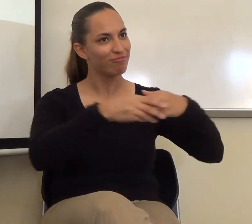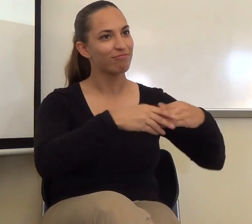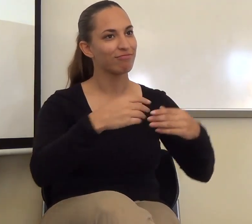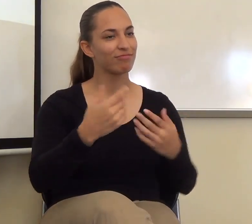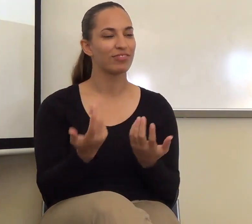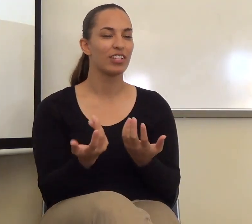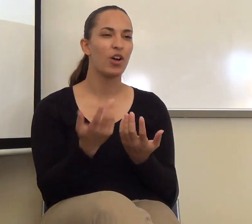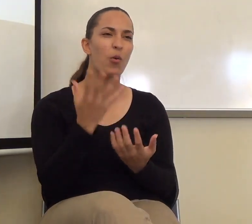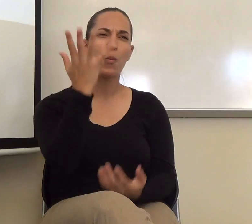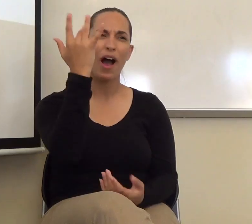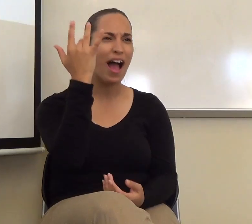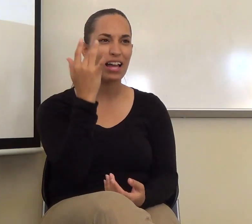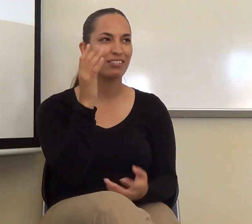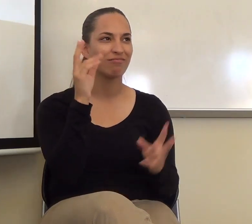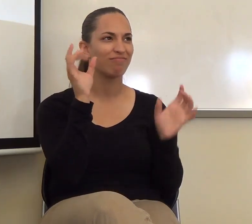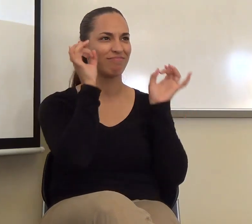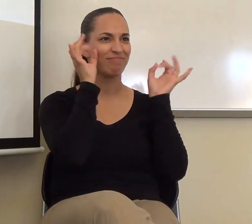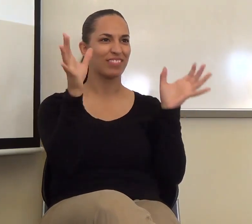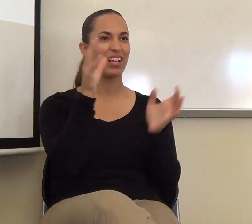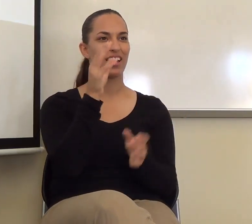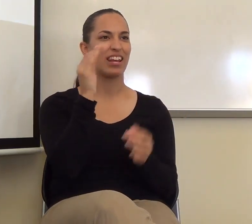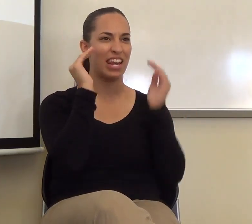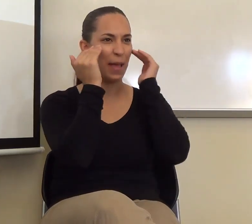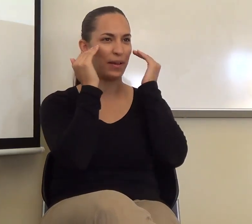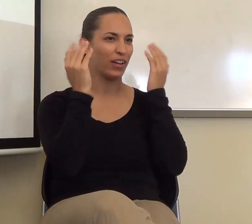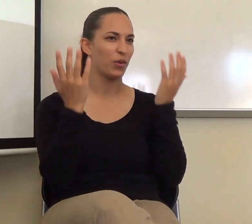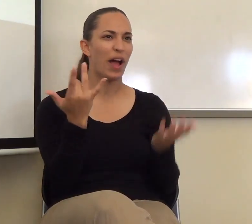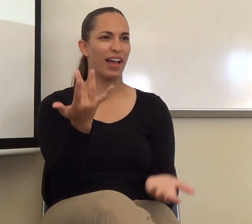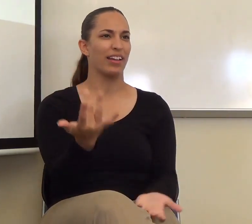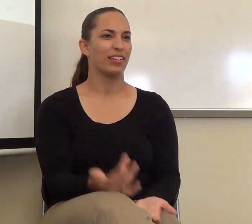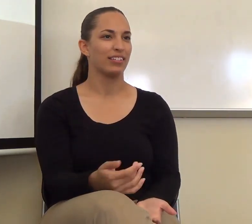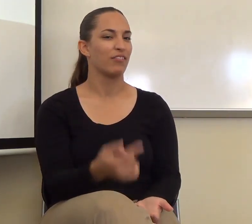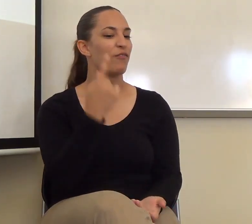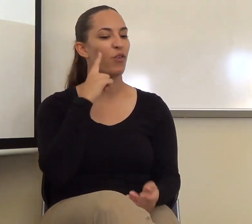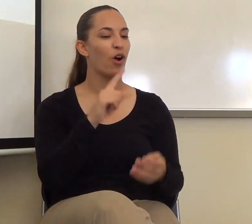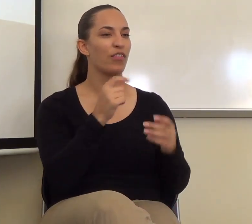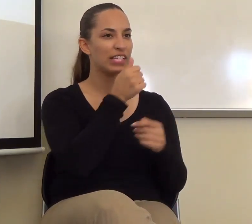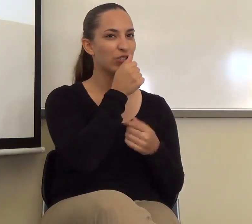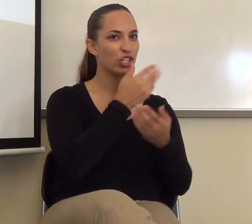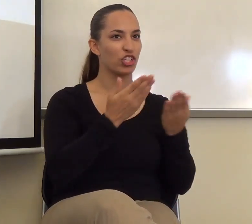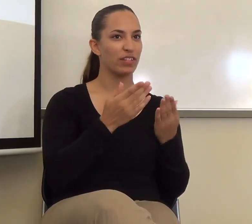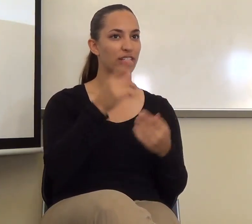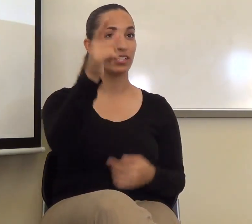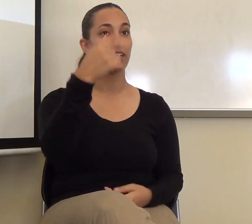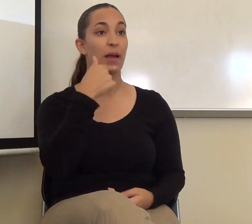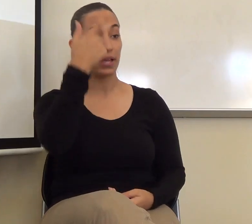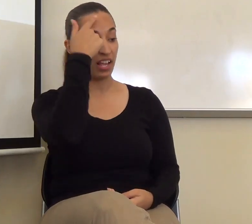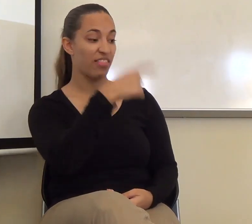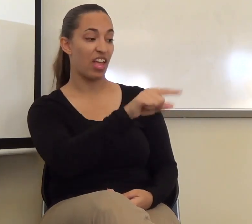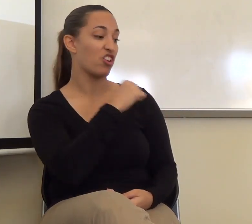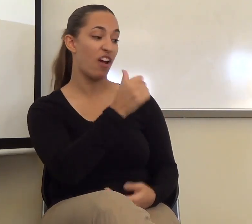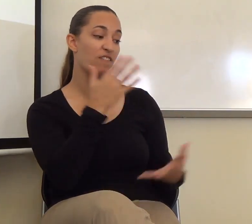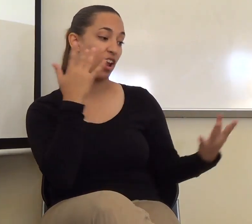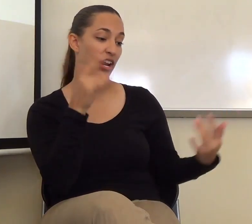nightmare. Why is that a nightmare for the Secret Service? Because they're not friendly and he is.